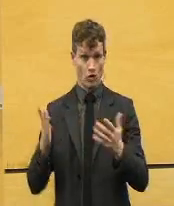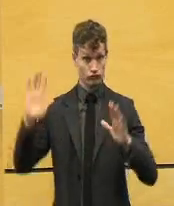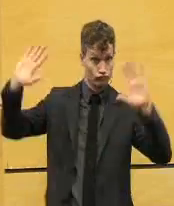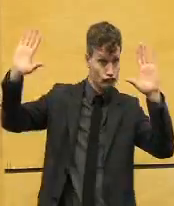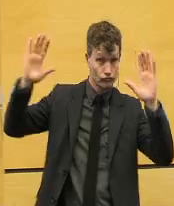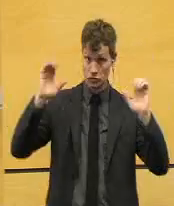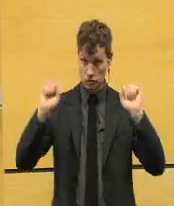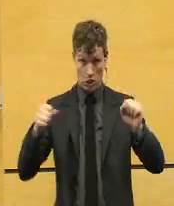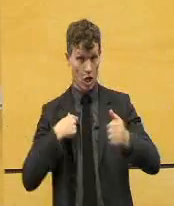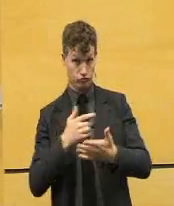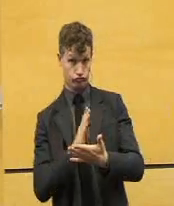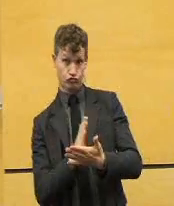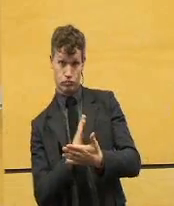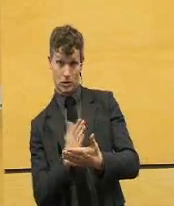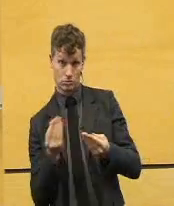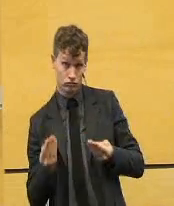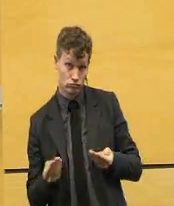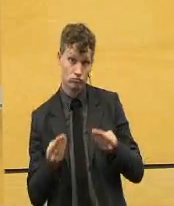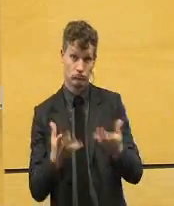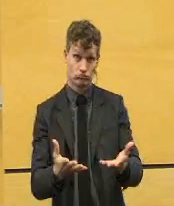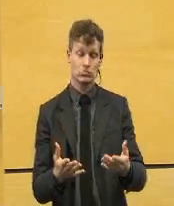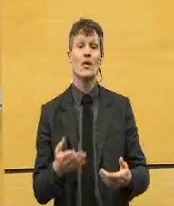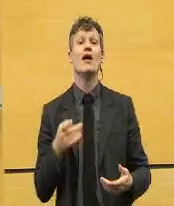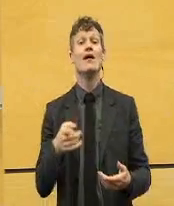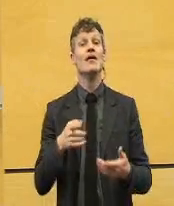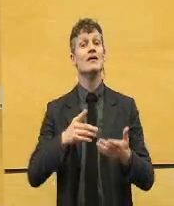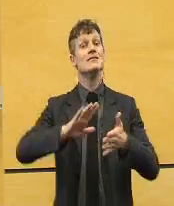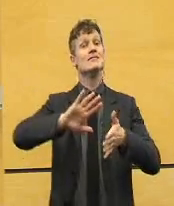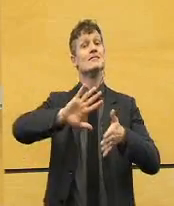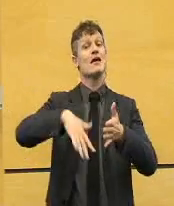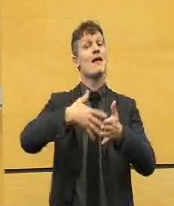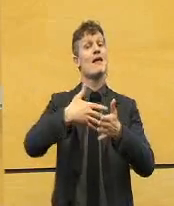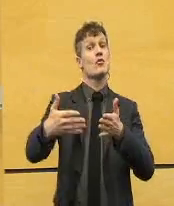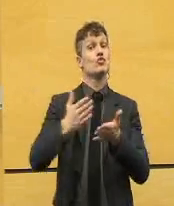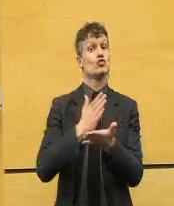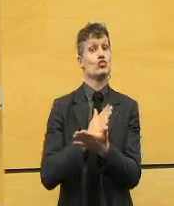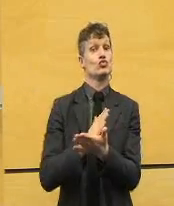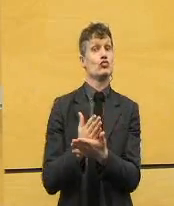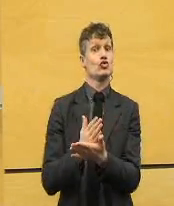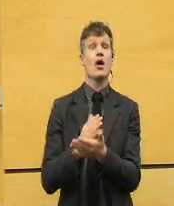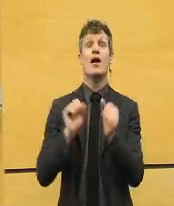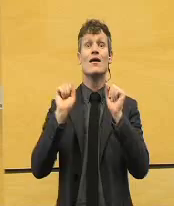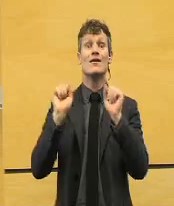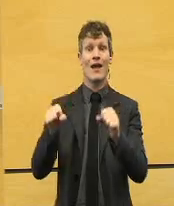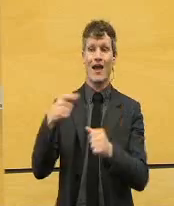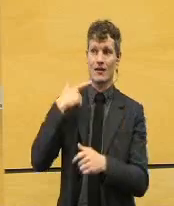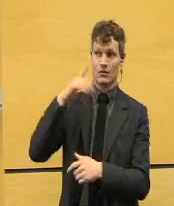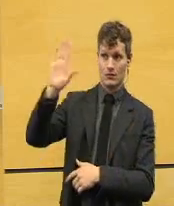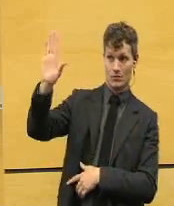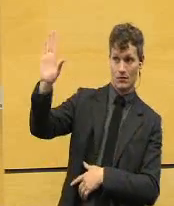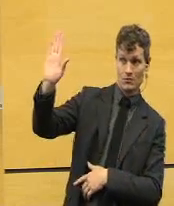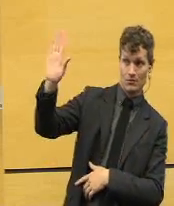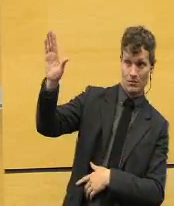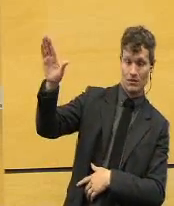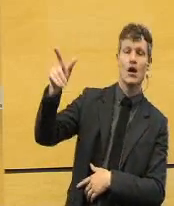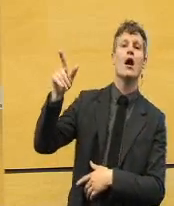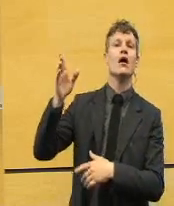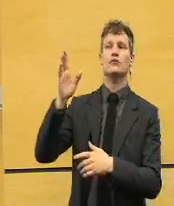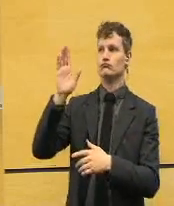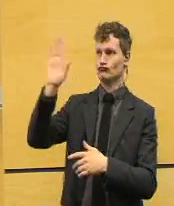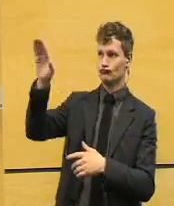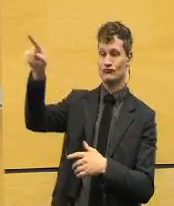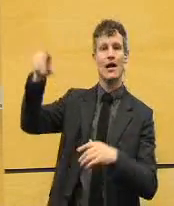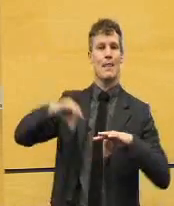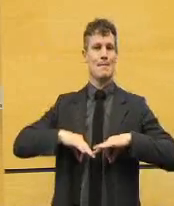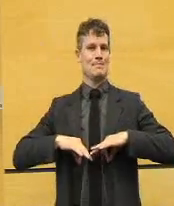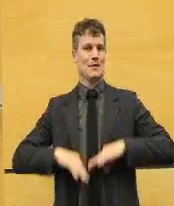disabilities. This sign language interpreter can be requested through the Ministry of Social Development and